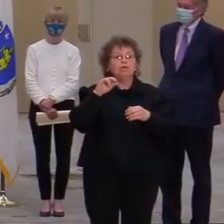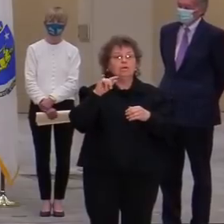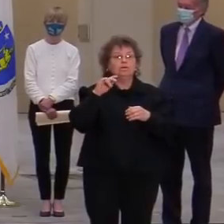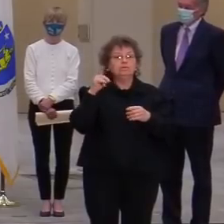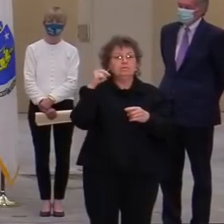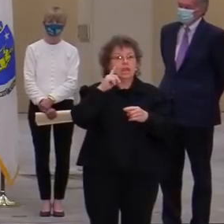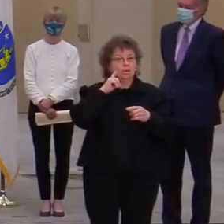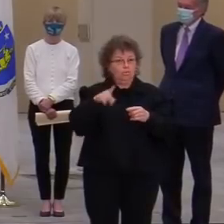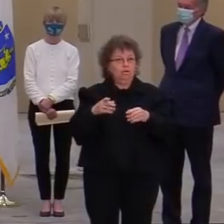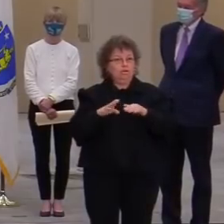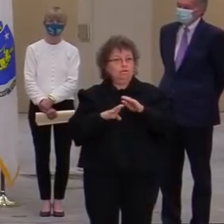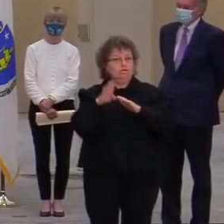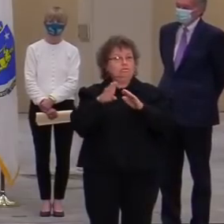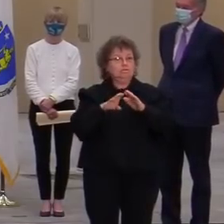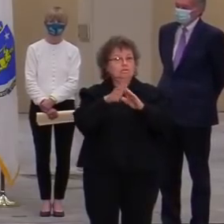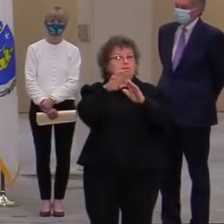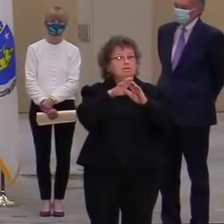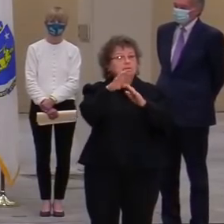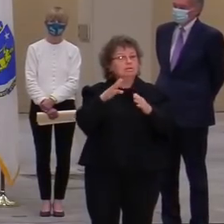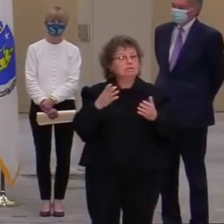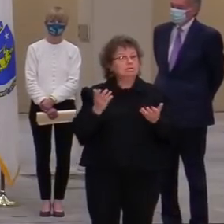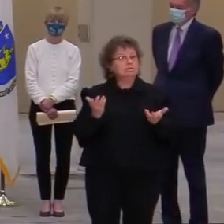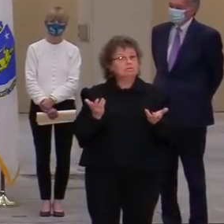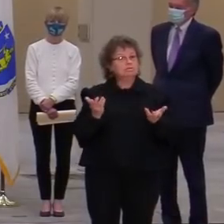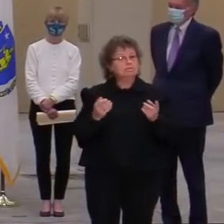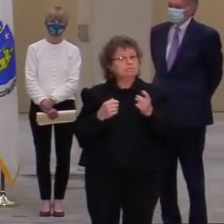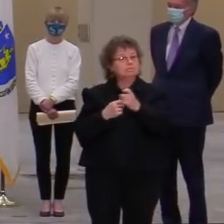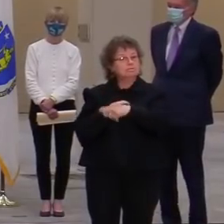You know, we were talking about that this morning. I